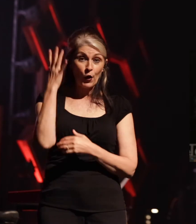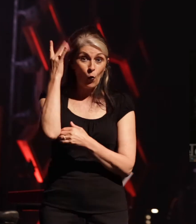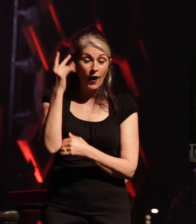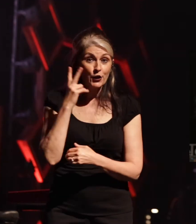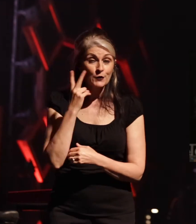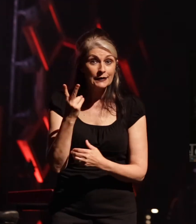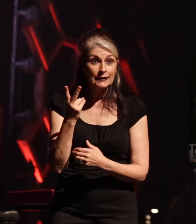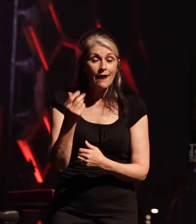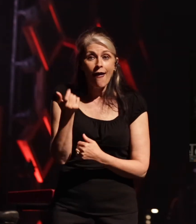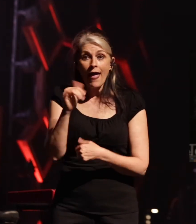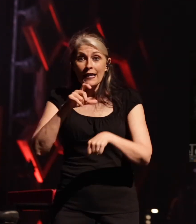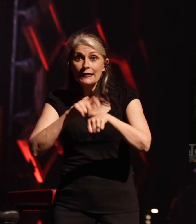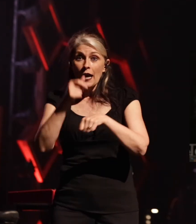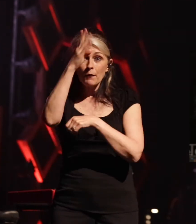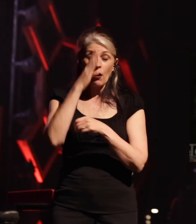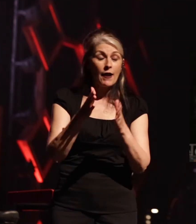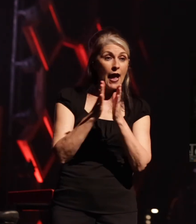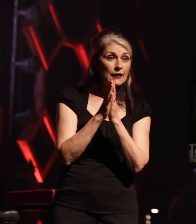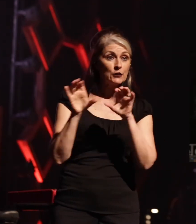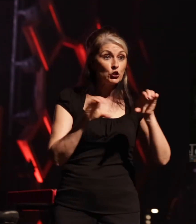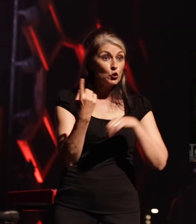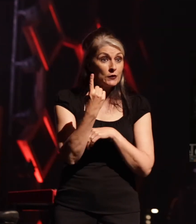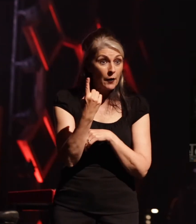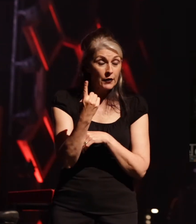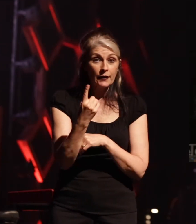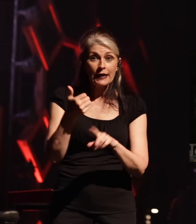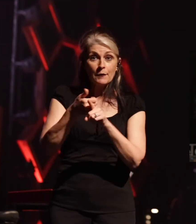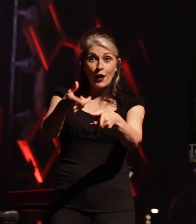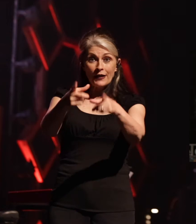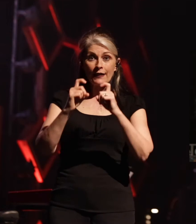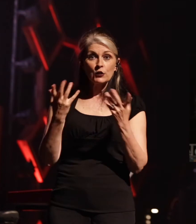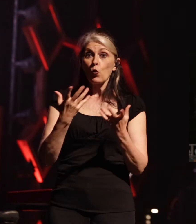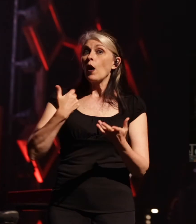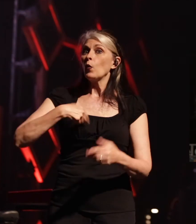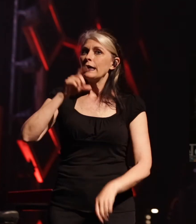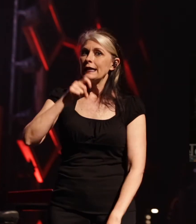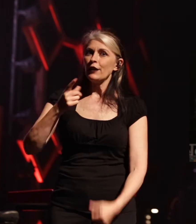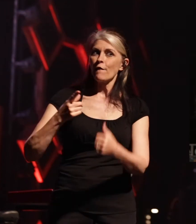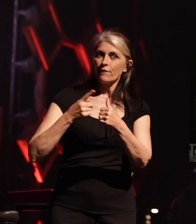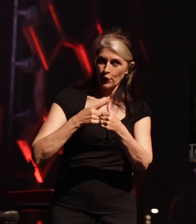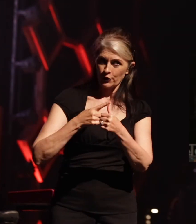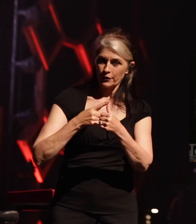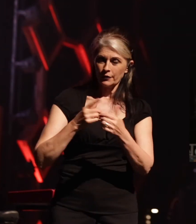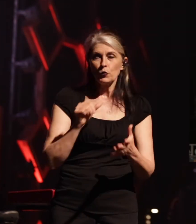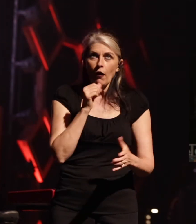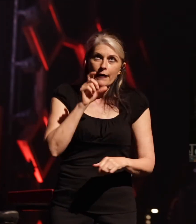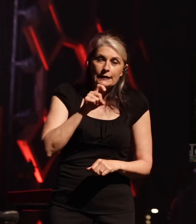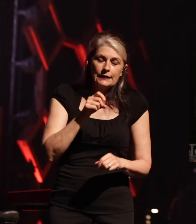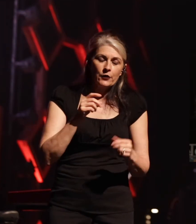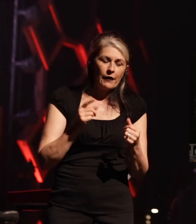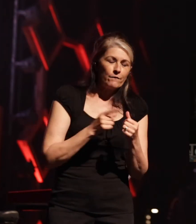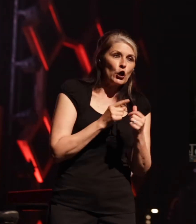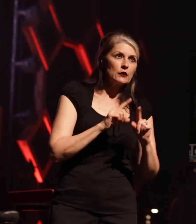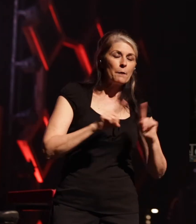anytime God asks us to do something, that he gives us what we need first. Well, not necessarily right away first, but he always